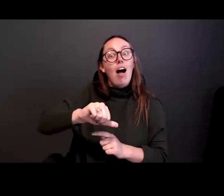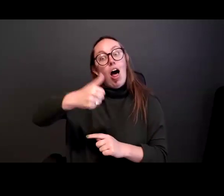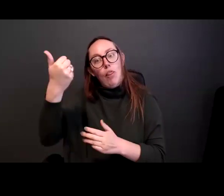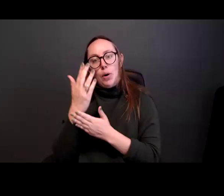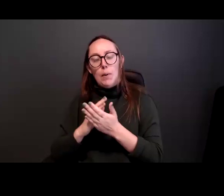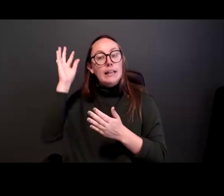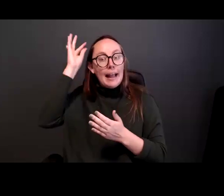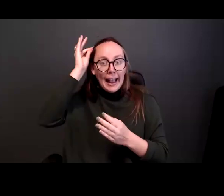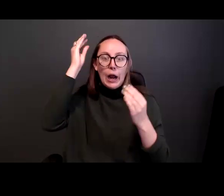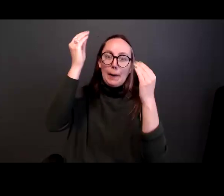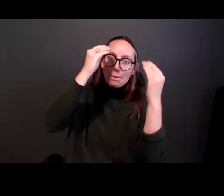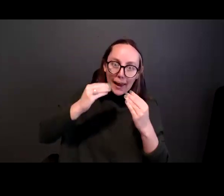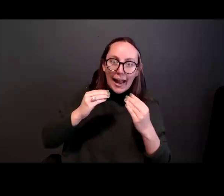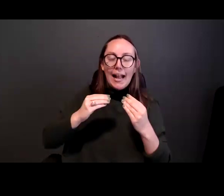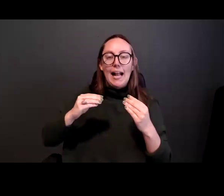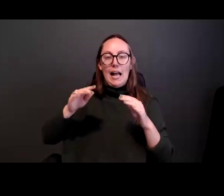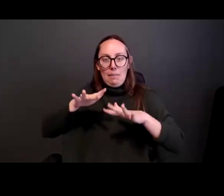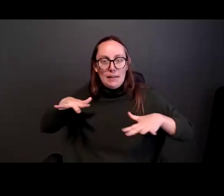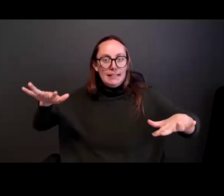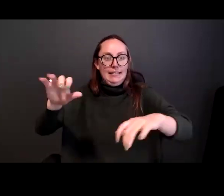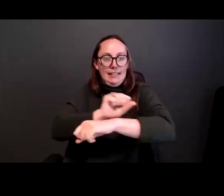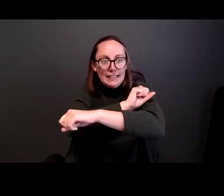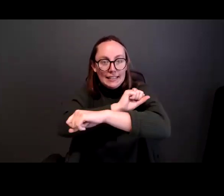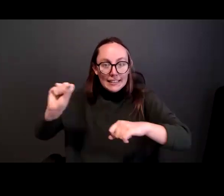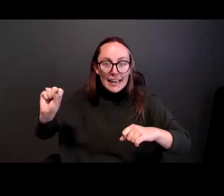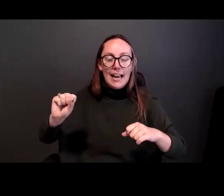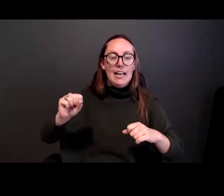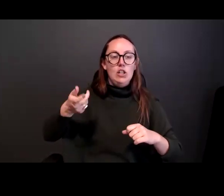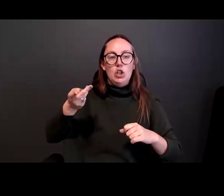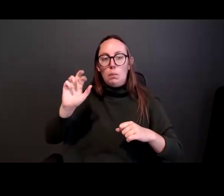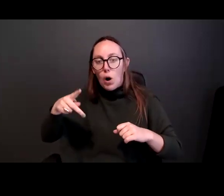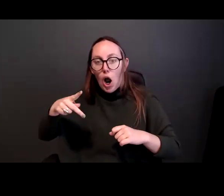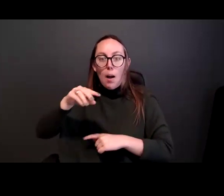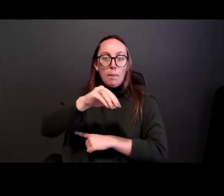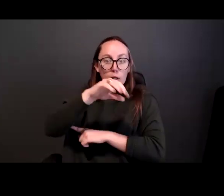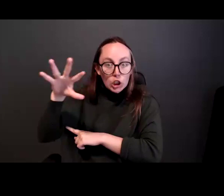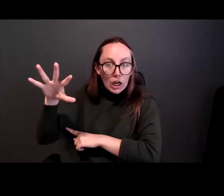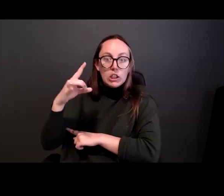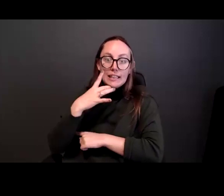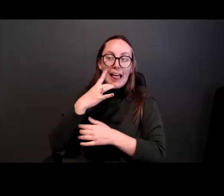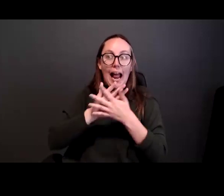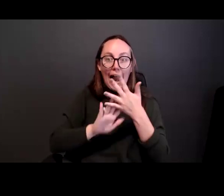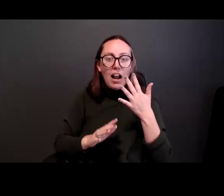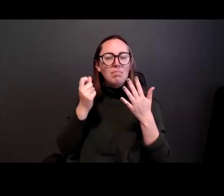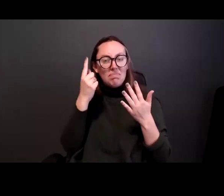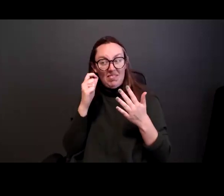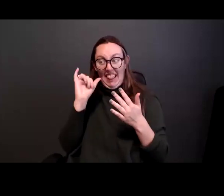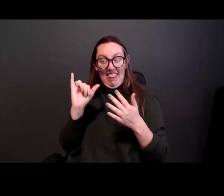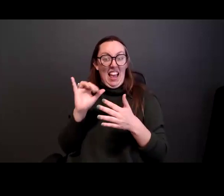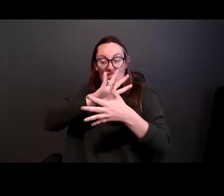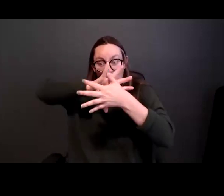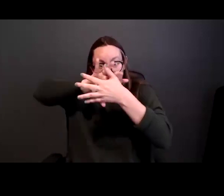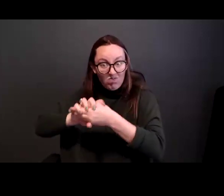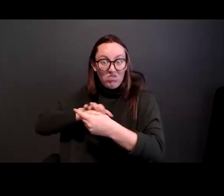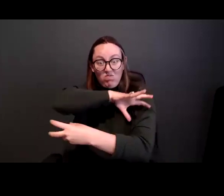which are included in theater, but can be included in a digital project as well.